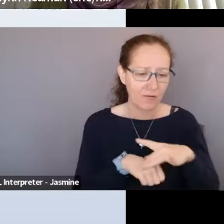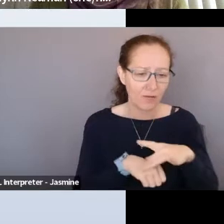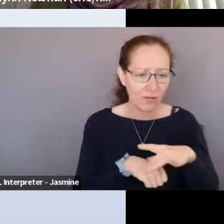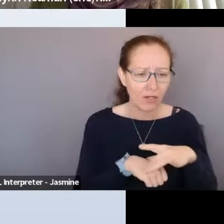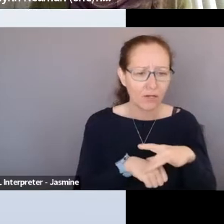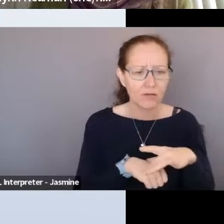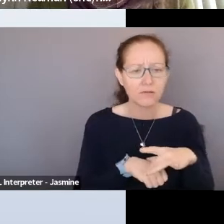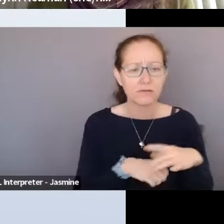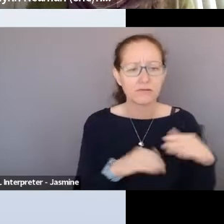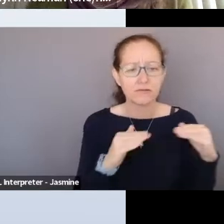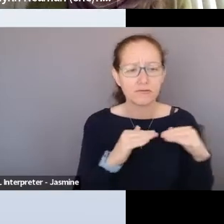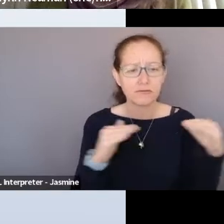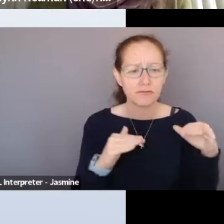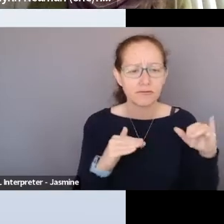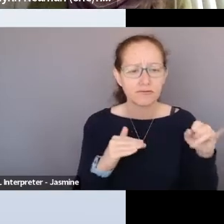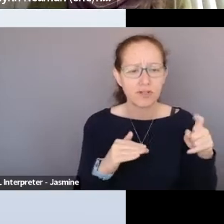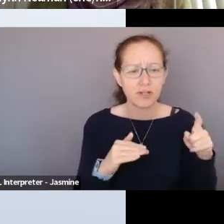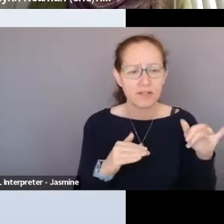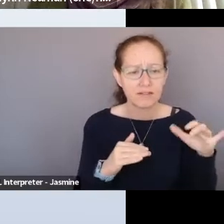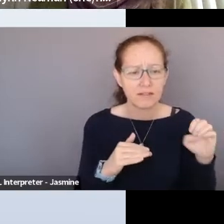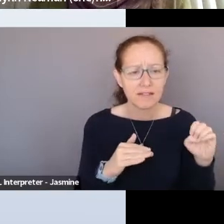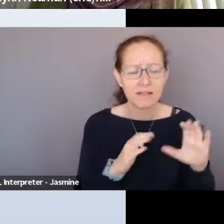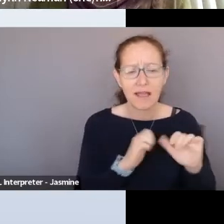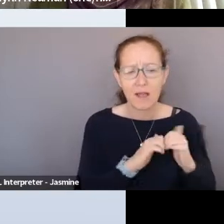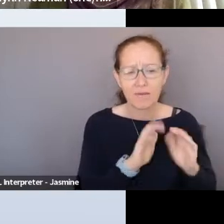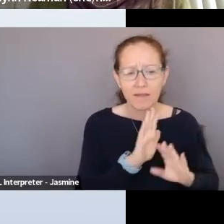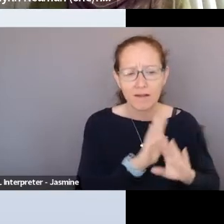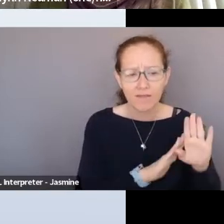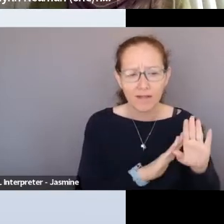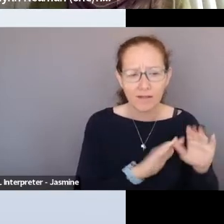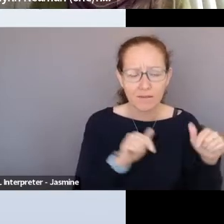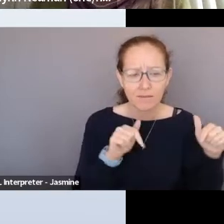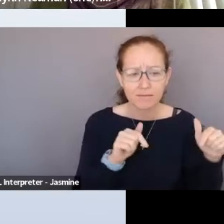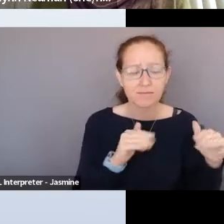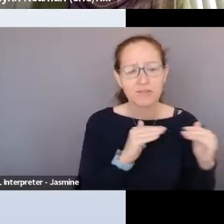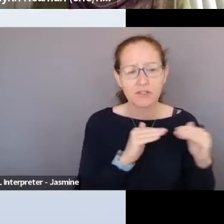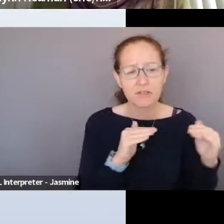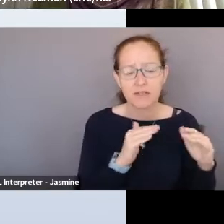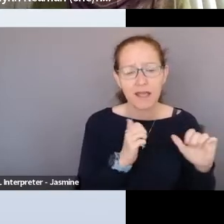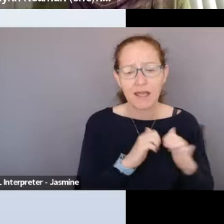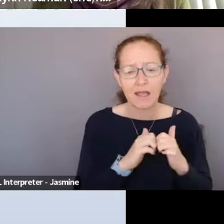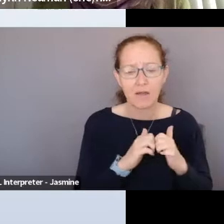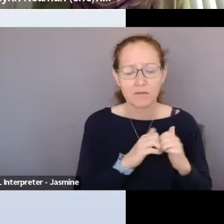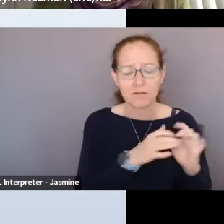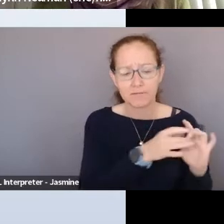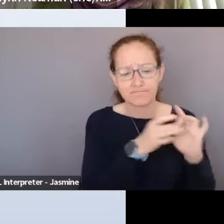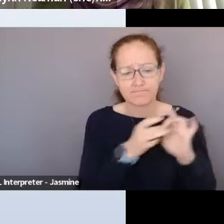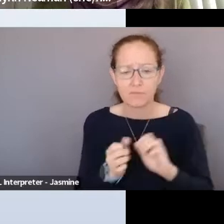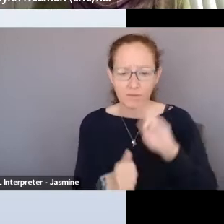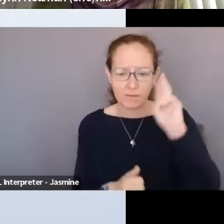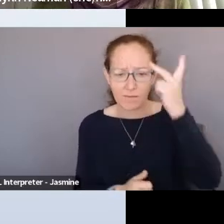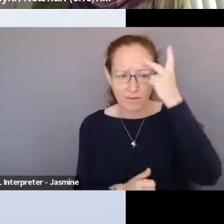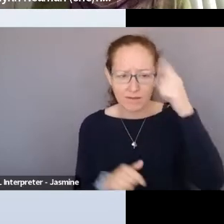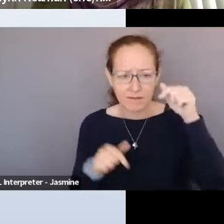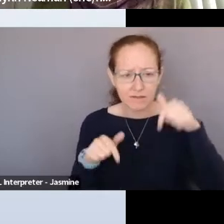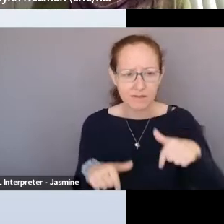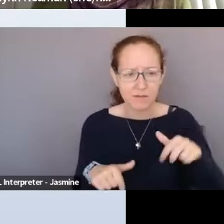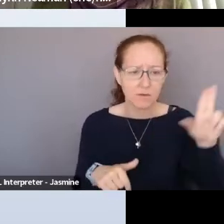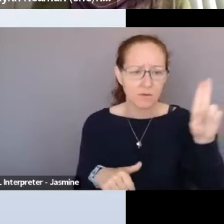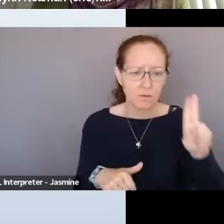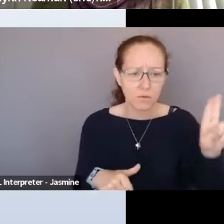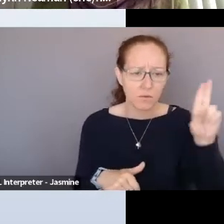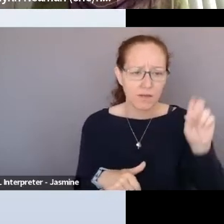in politics here in the United States. So what are we even talking about? So